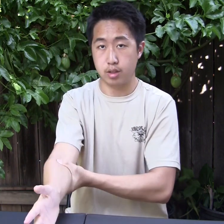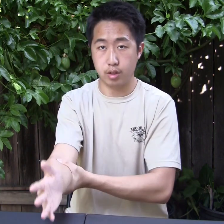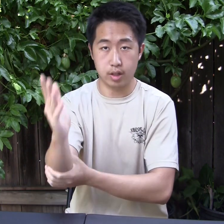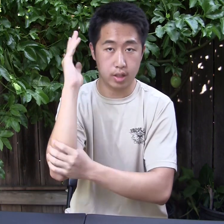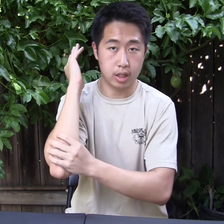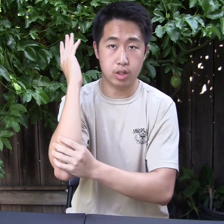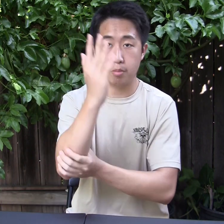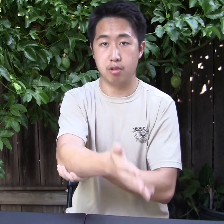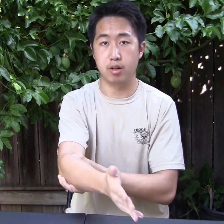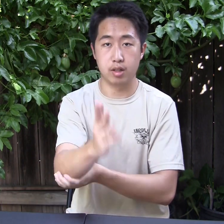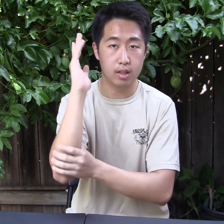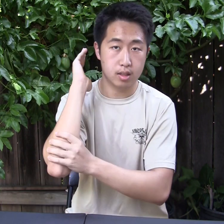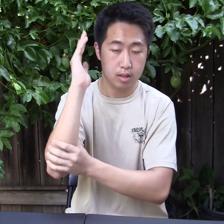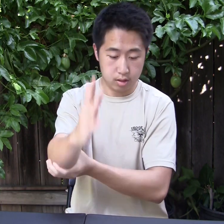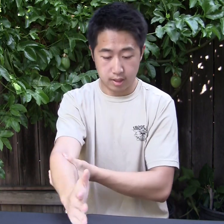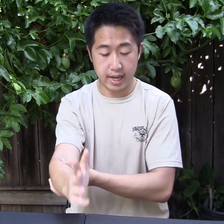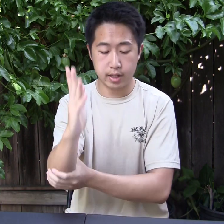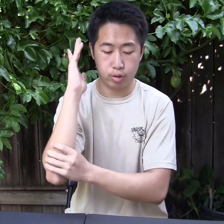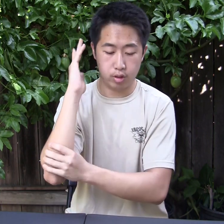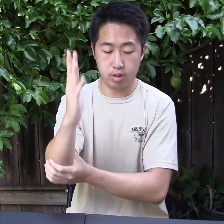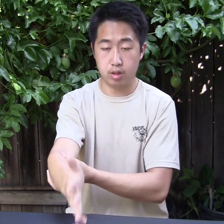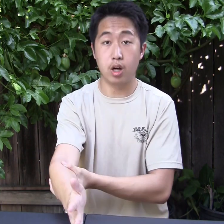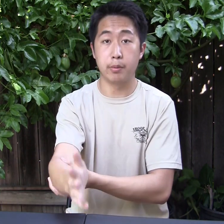can kind of chop around. Axe or tomahawk.